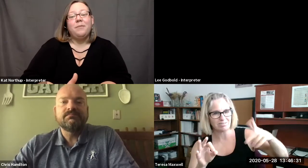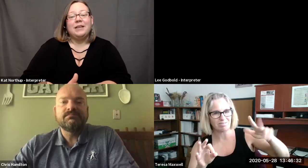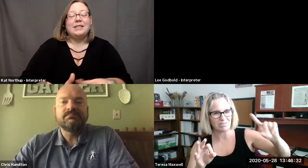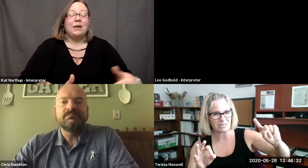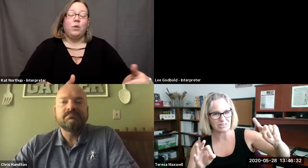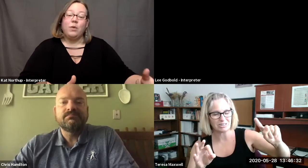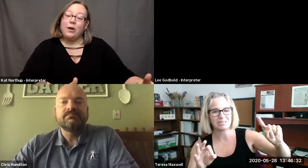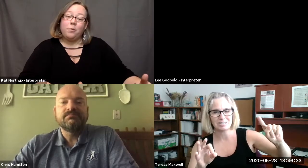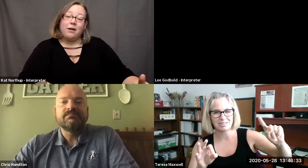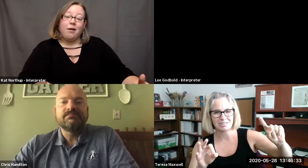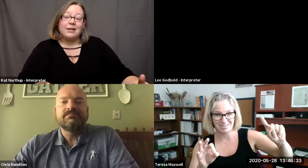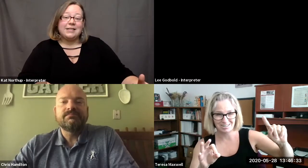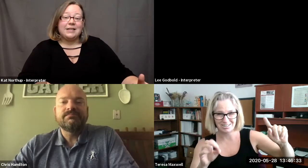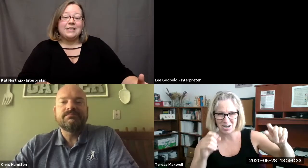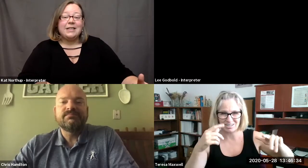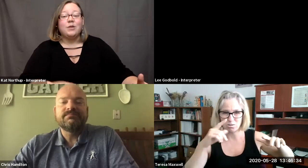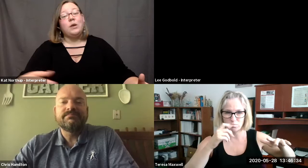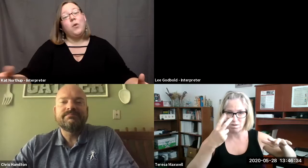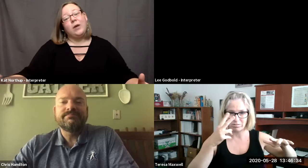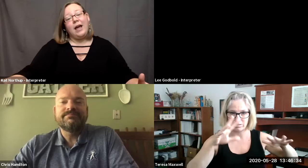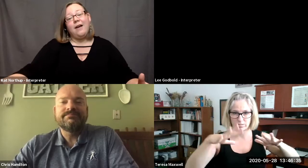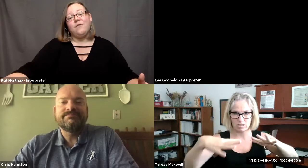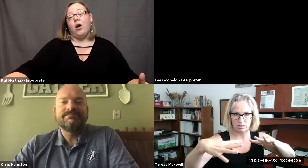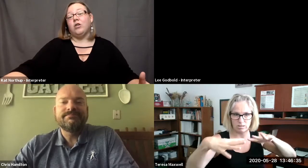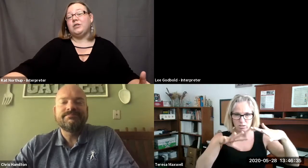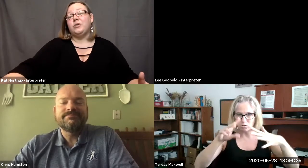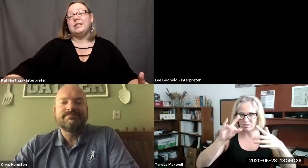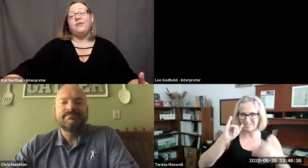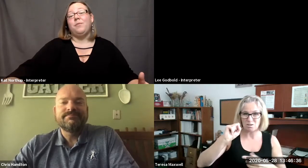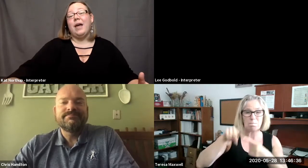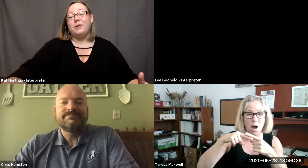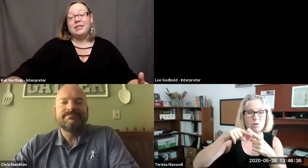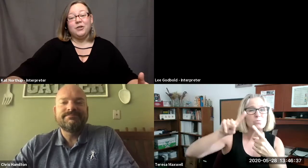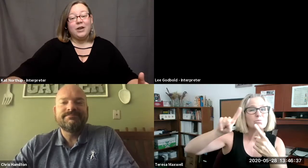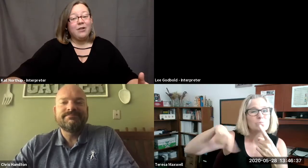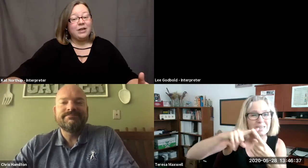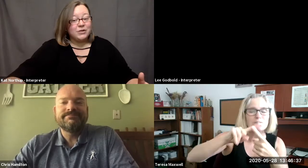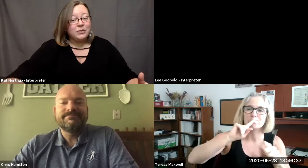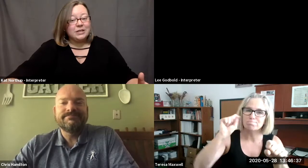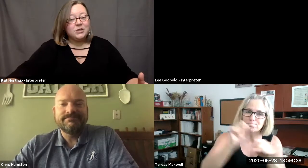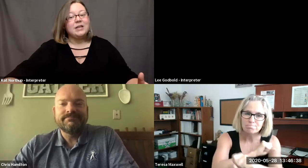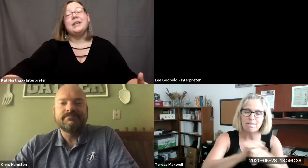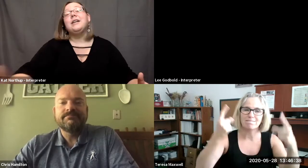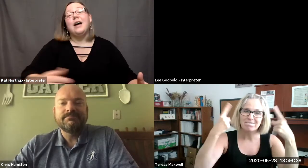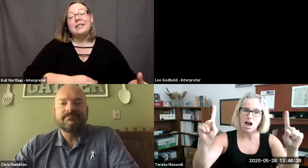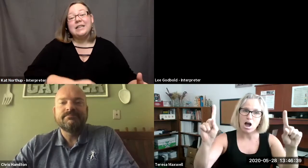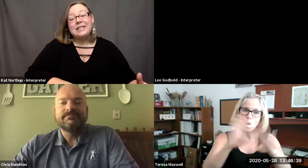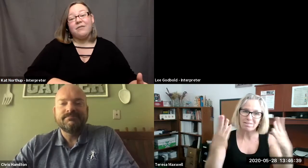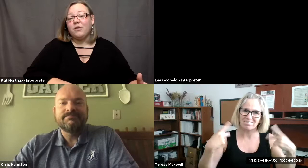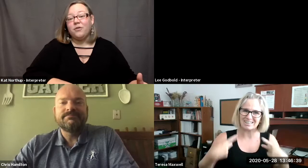means that when we open on August 19th, we won't have our students from that particular county or school district attending for the first